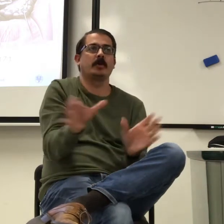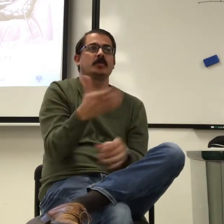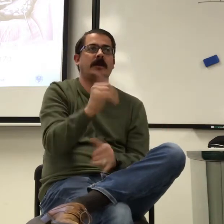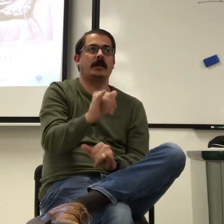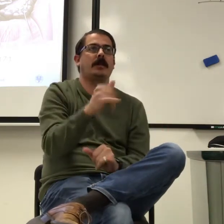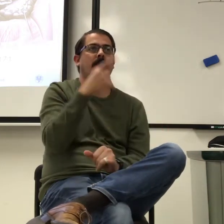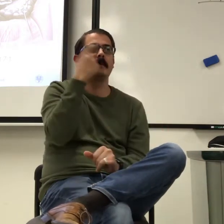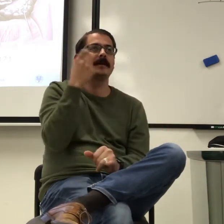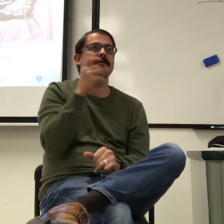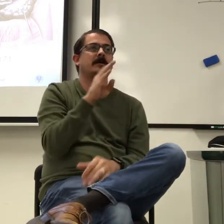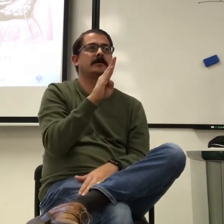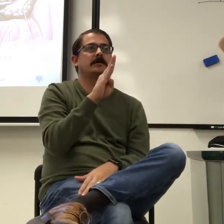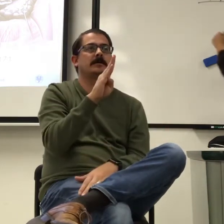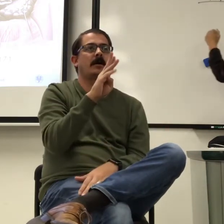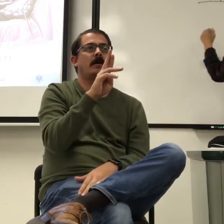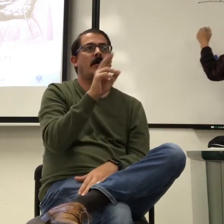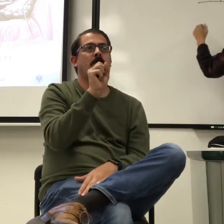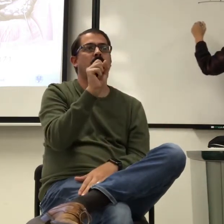there's brush border enzymes.